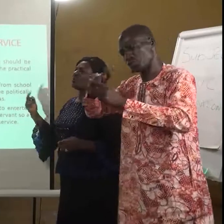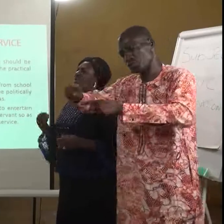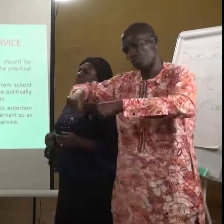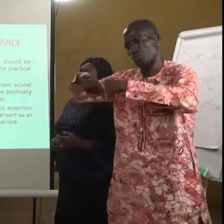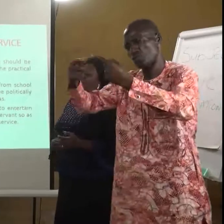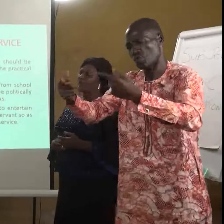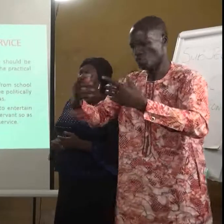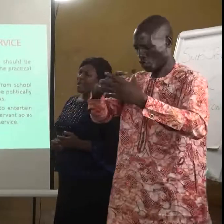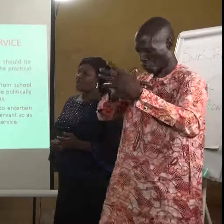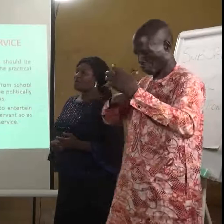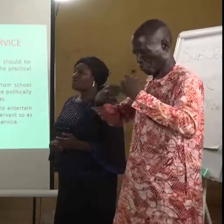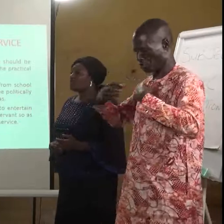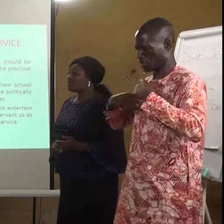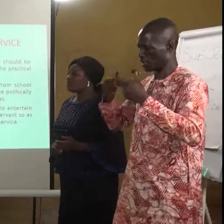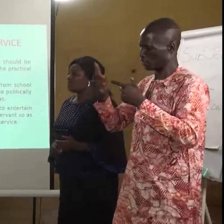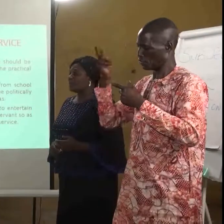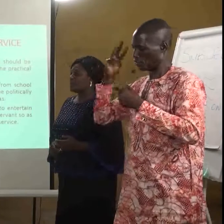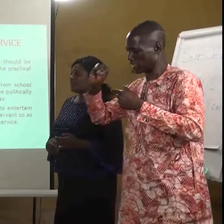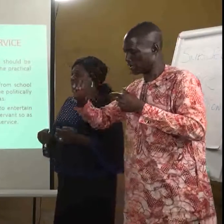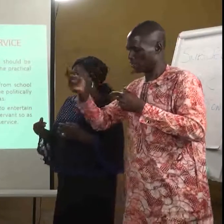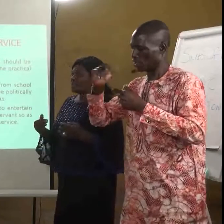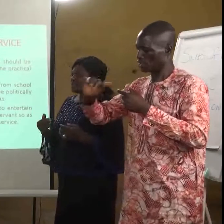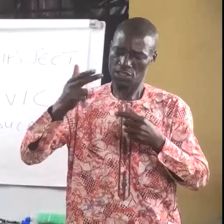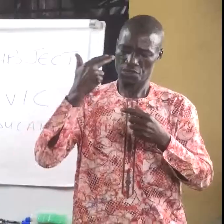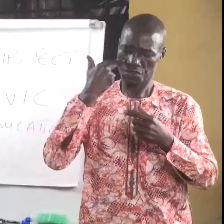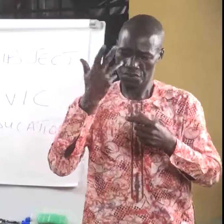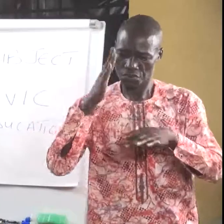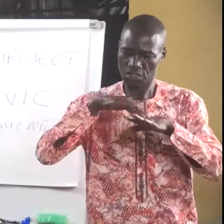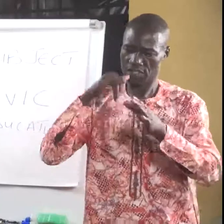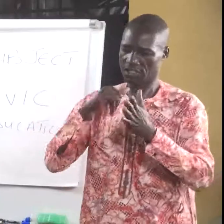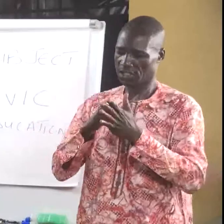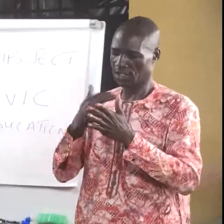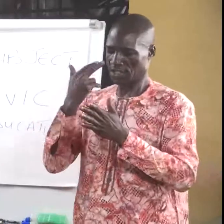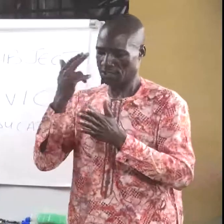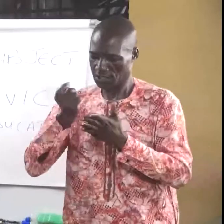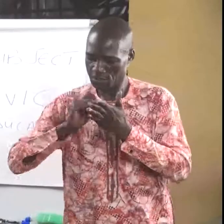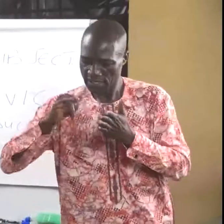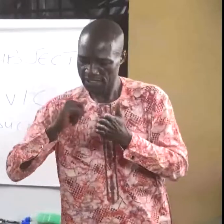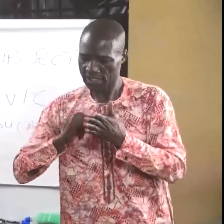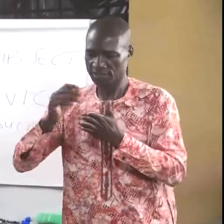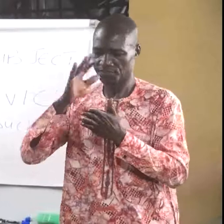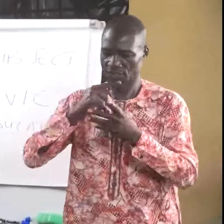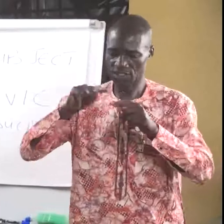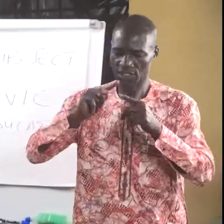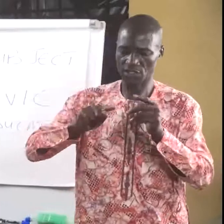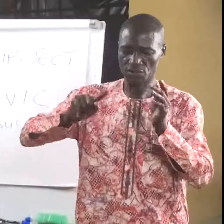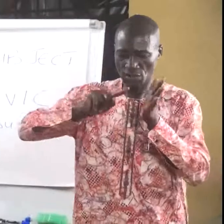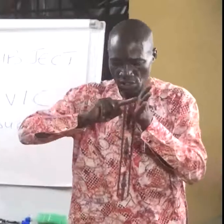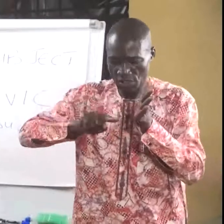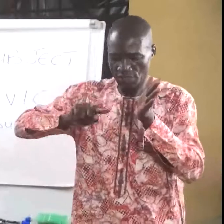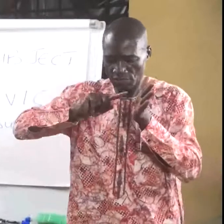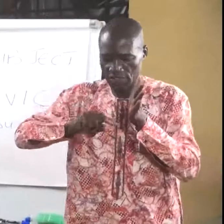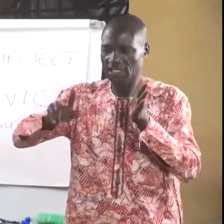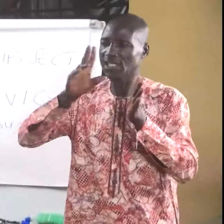your complaint to them. And when you take your complaint to them, they write it down, they investigate and address it.